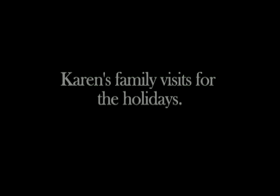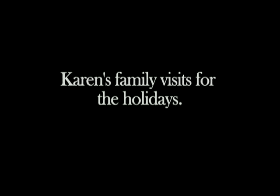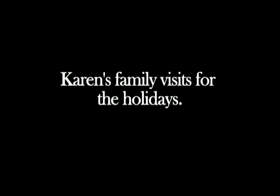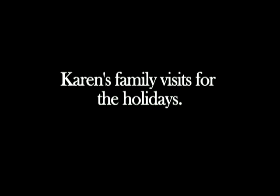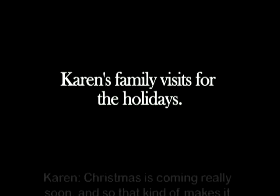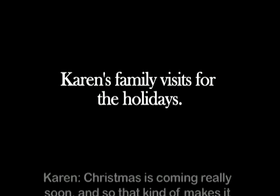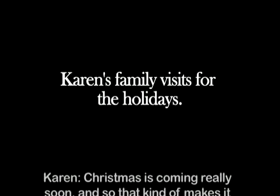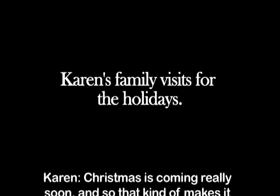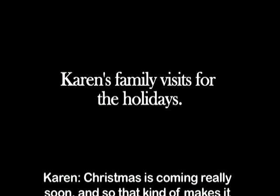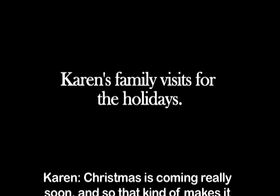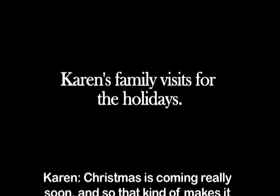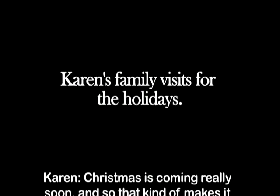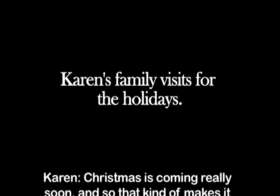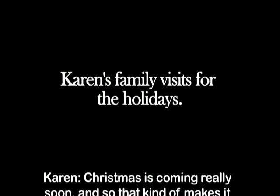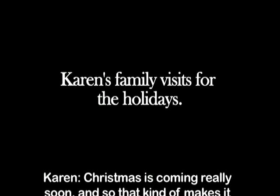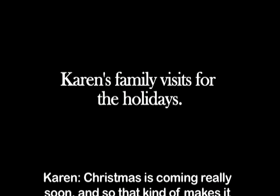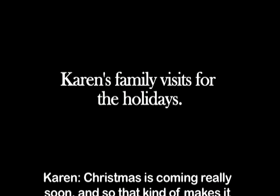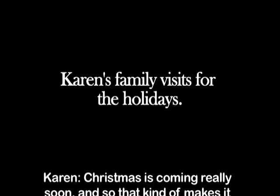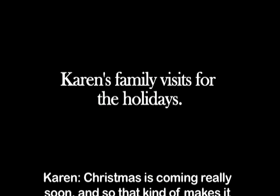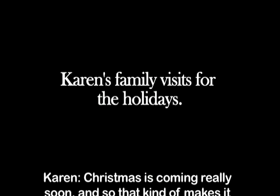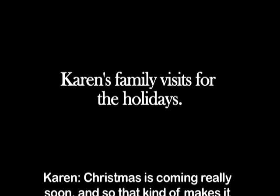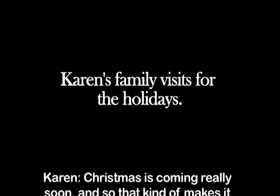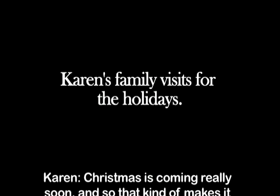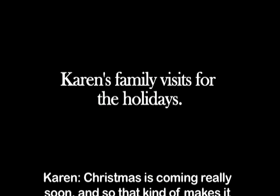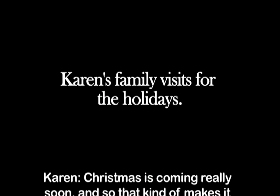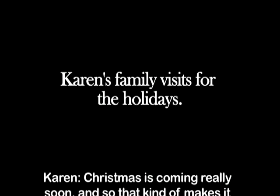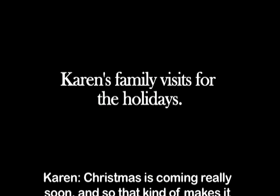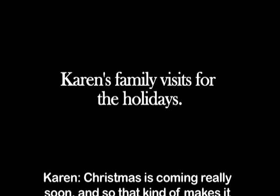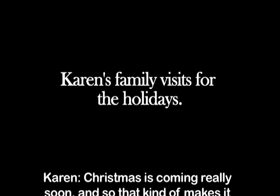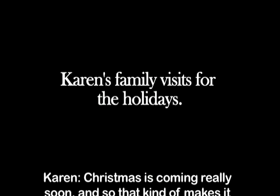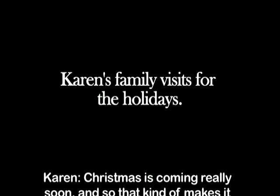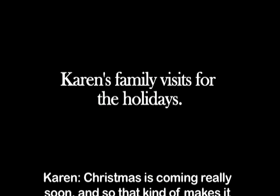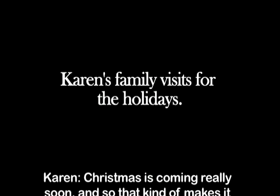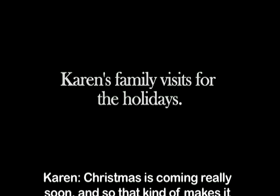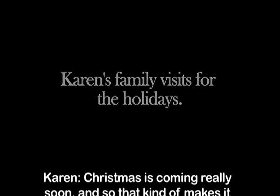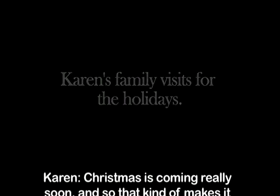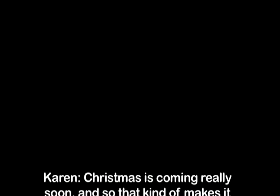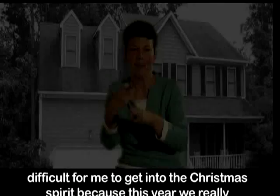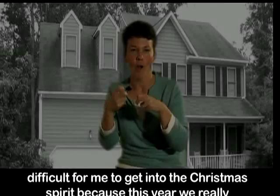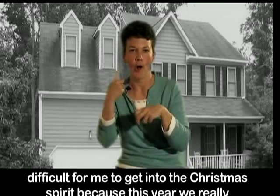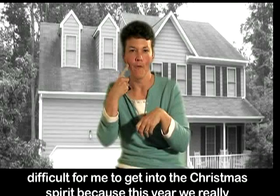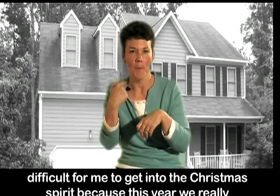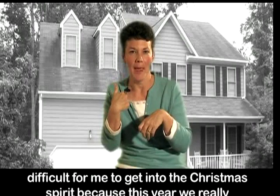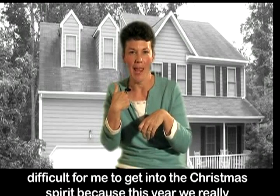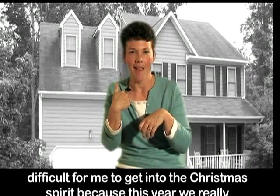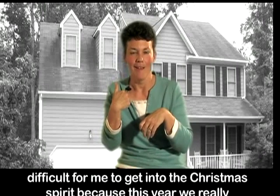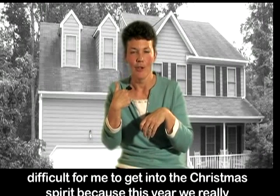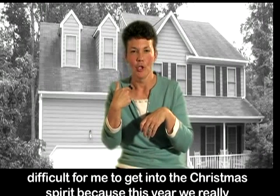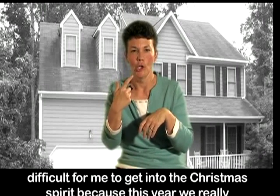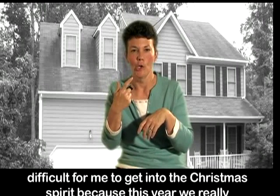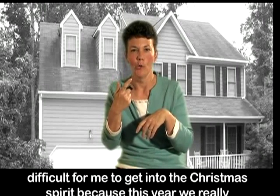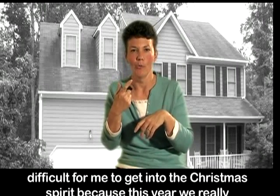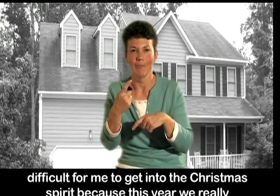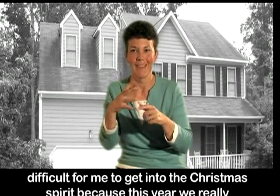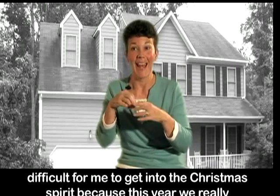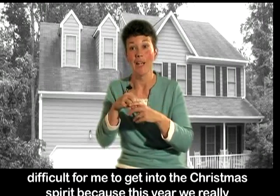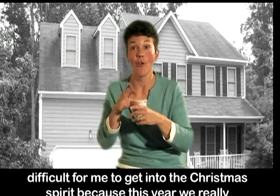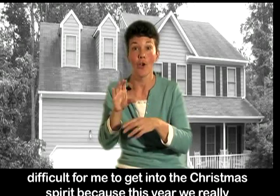Christmas is coming really soon, and so that kind of makes it difficult for me to get into the